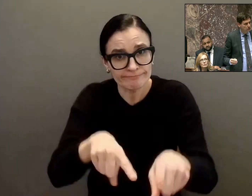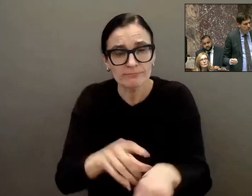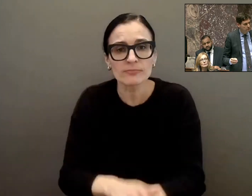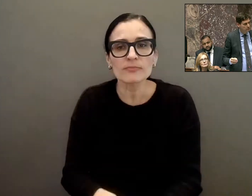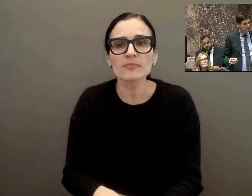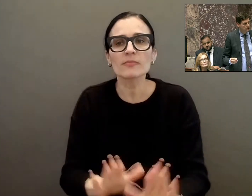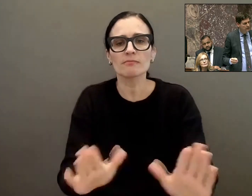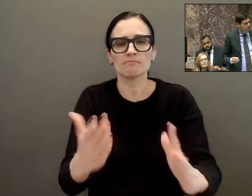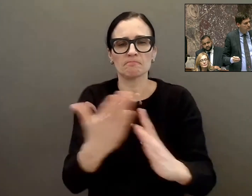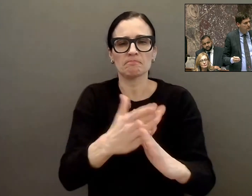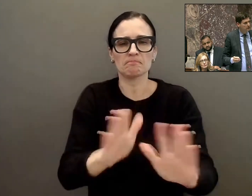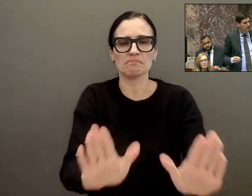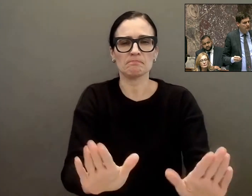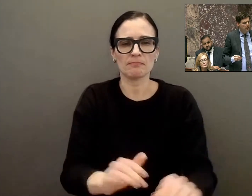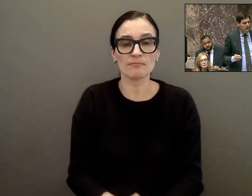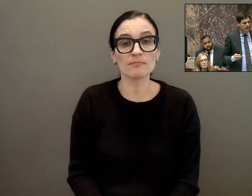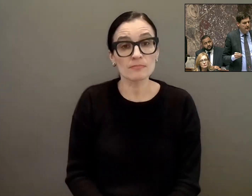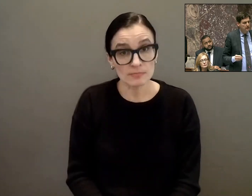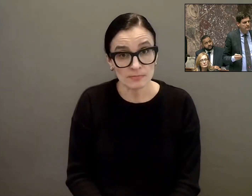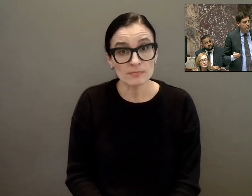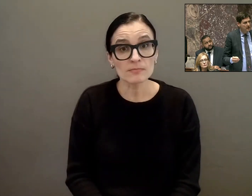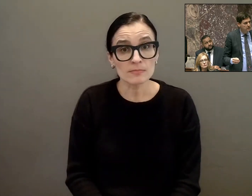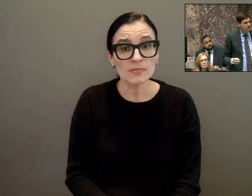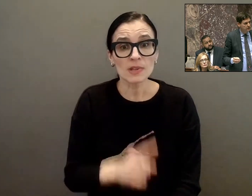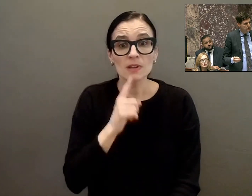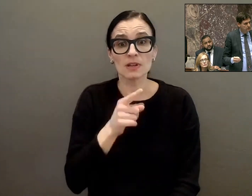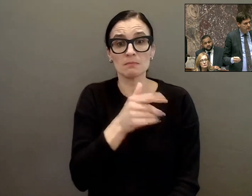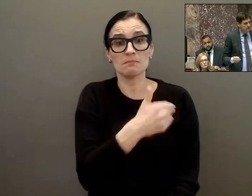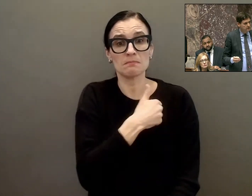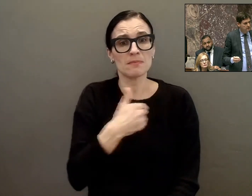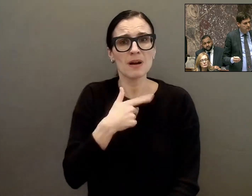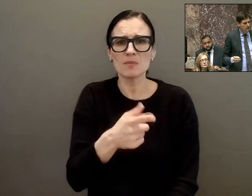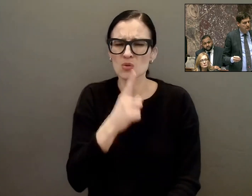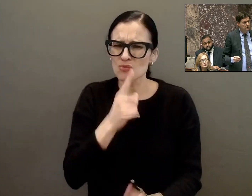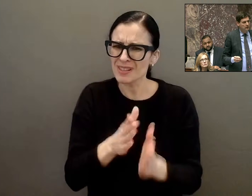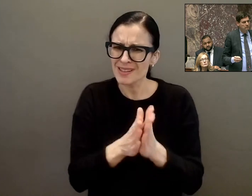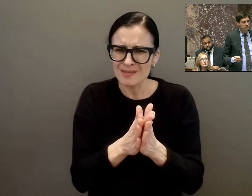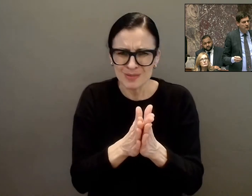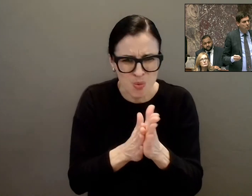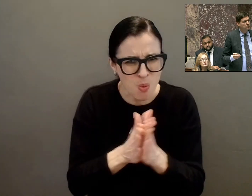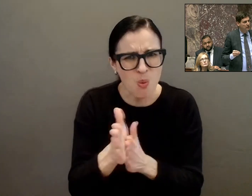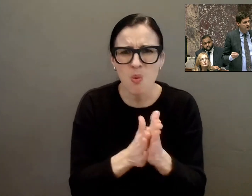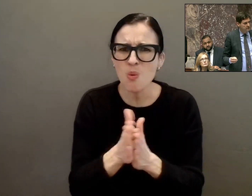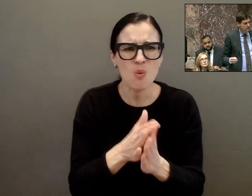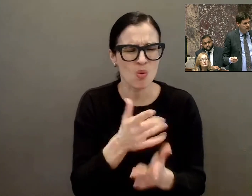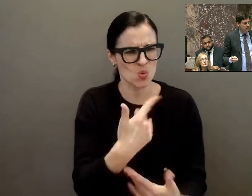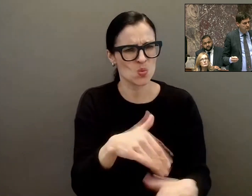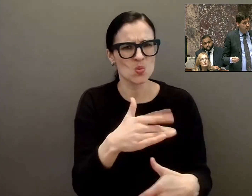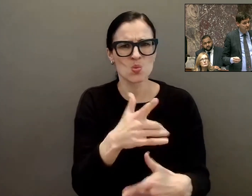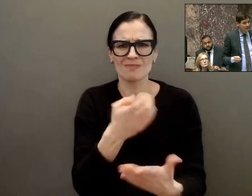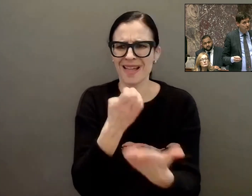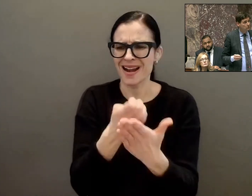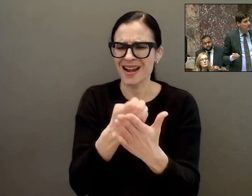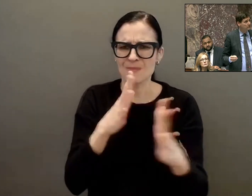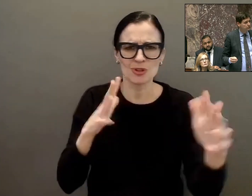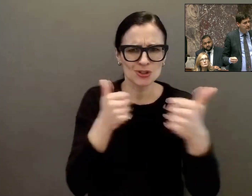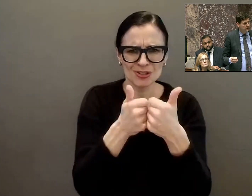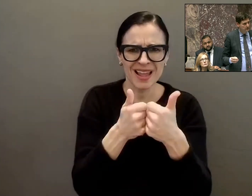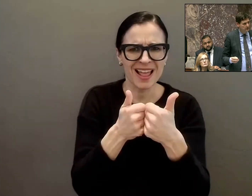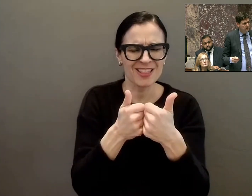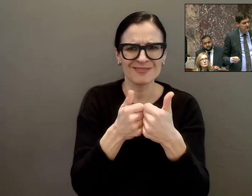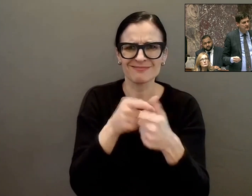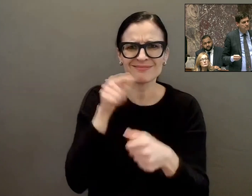rightly so, about economic challenges in the Kootenays. Our whole province, in fact, our whole